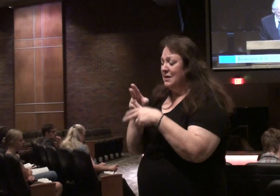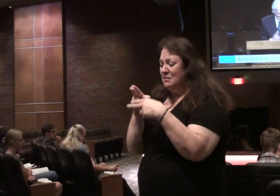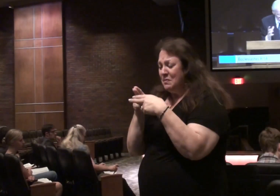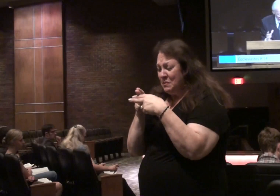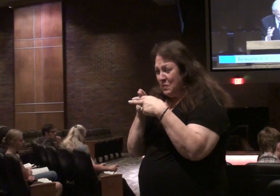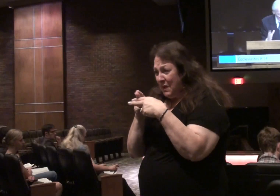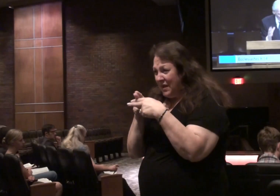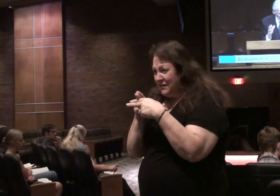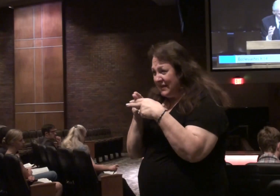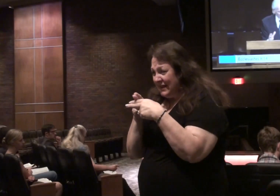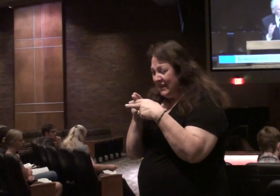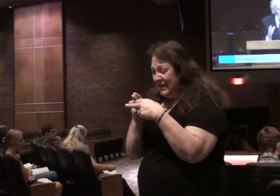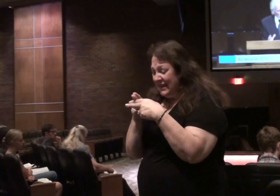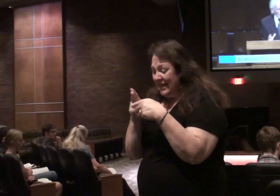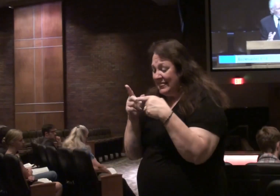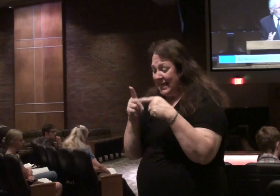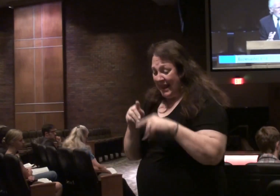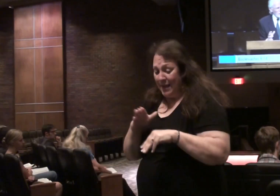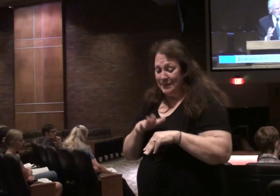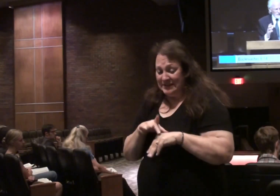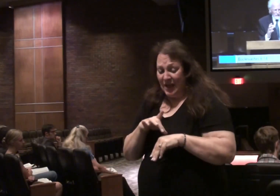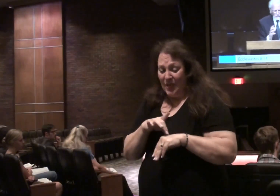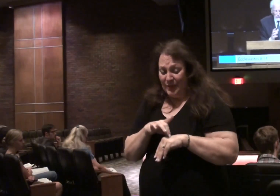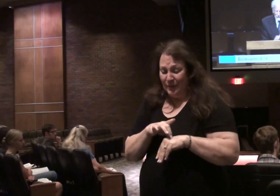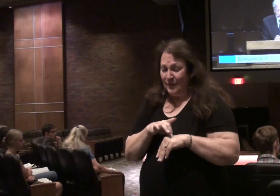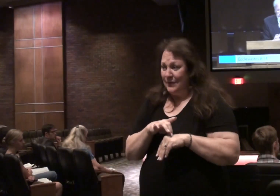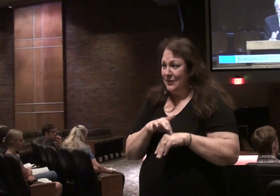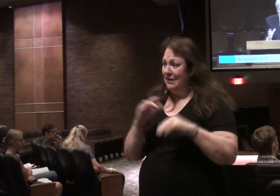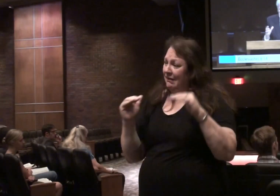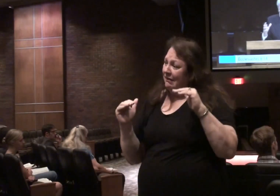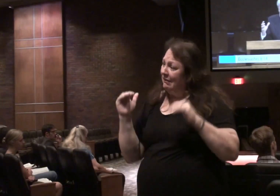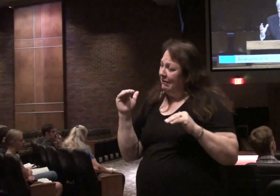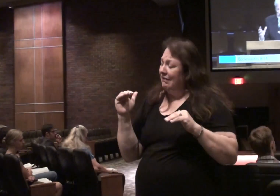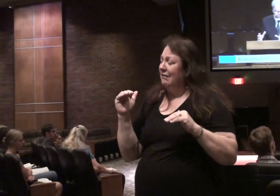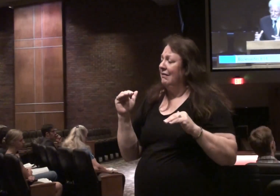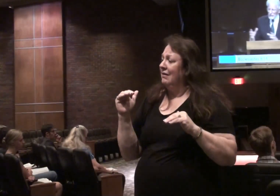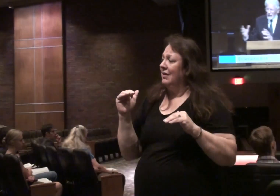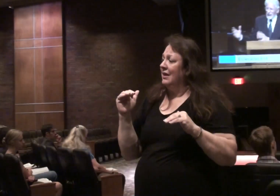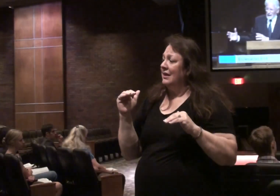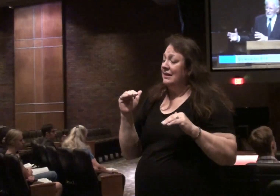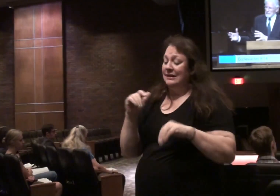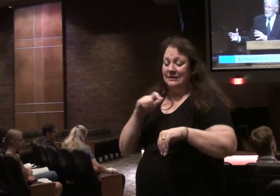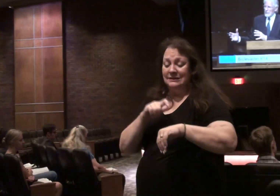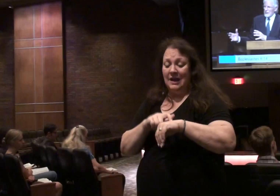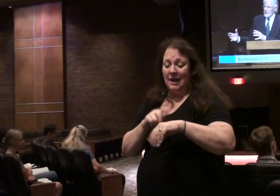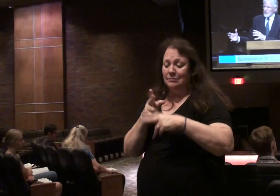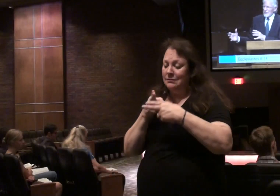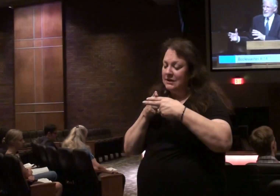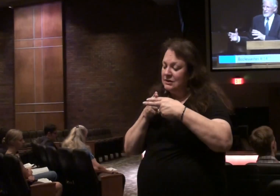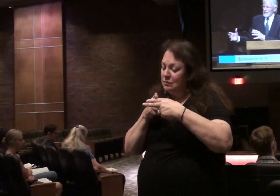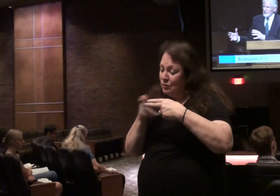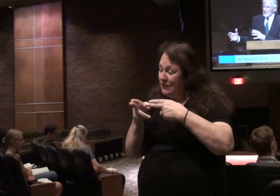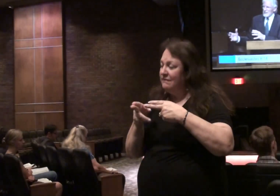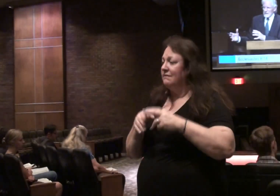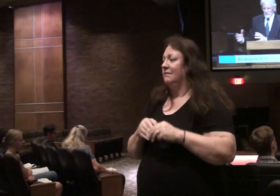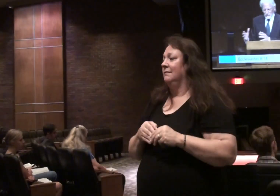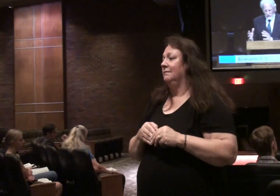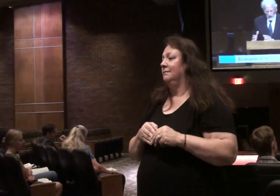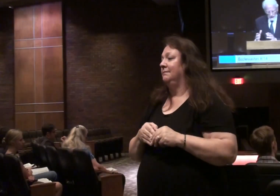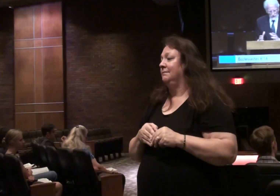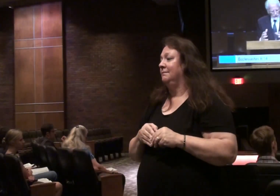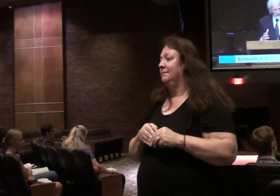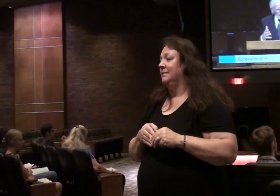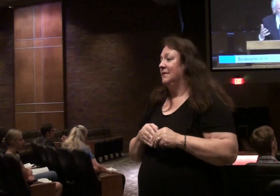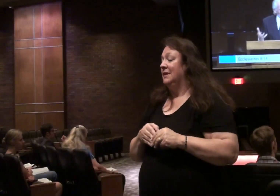brevity which is done on the earth. This injustice is a brief time. Now these are